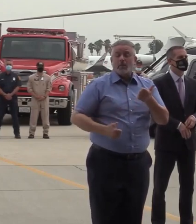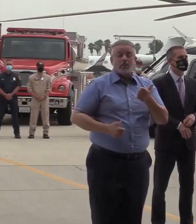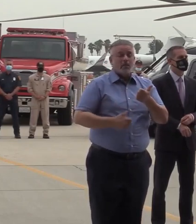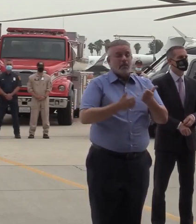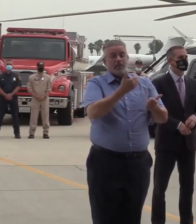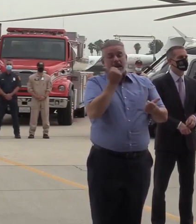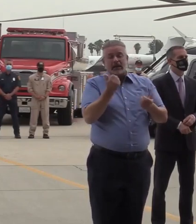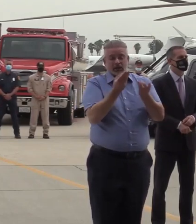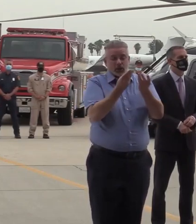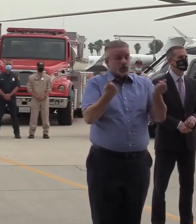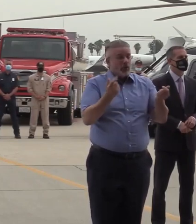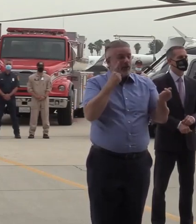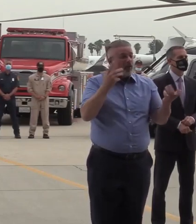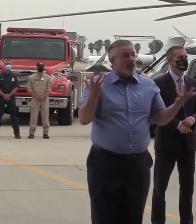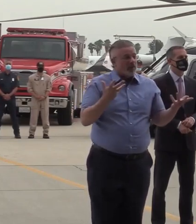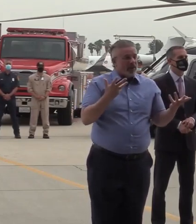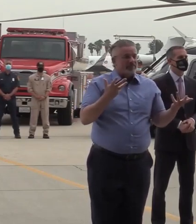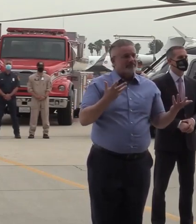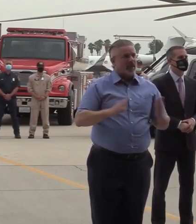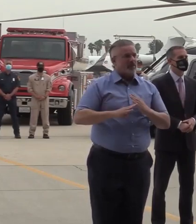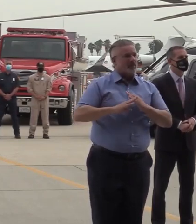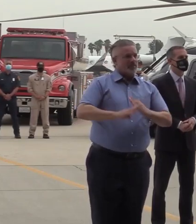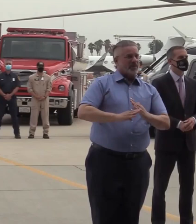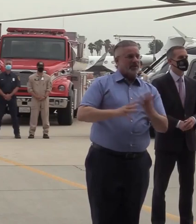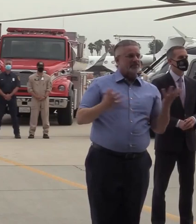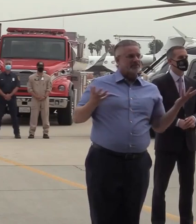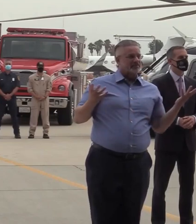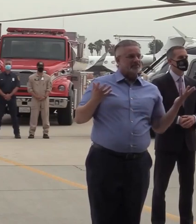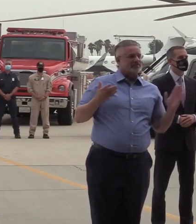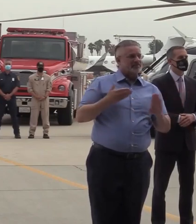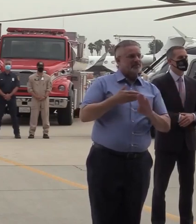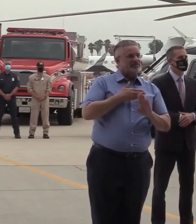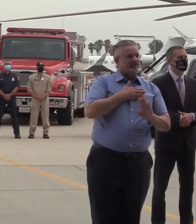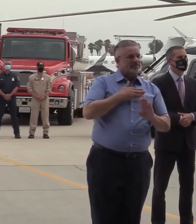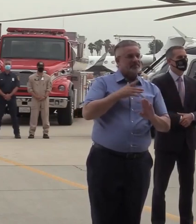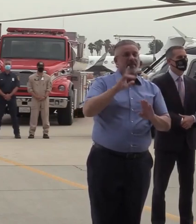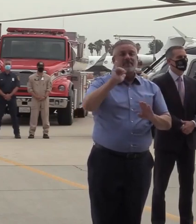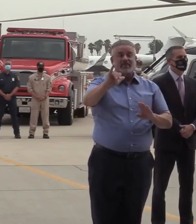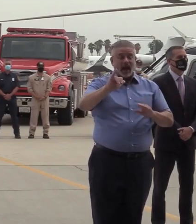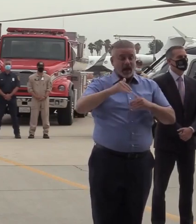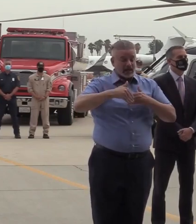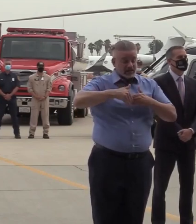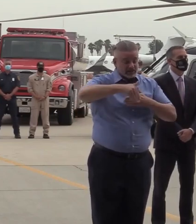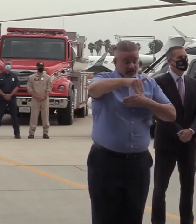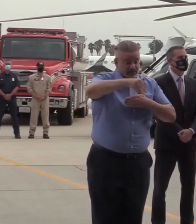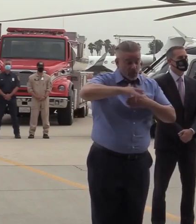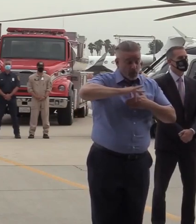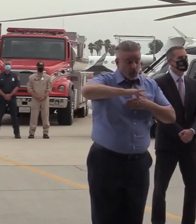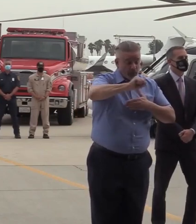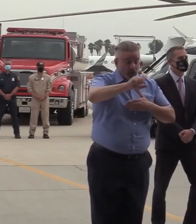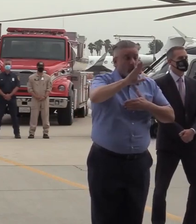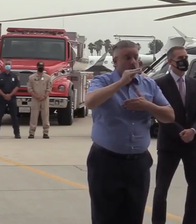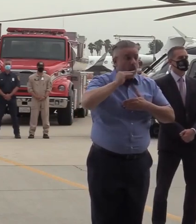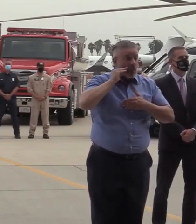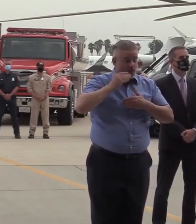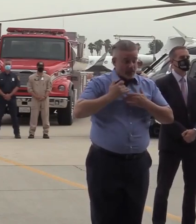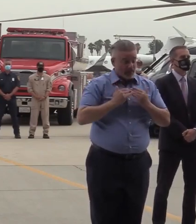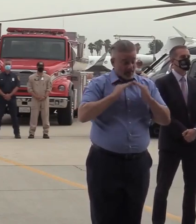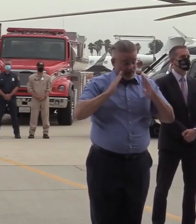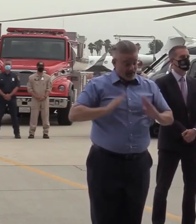cost-effective solution we all have is prevention. Creating that defensible space between your home and many of the